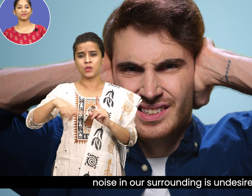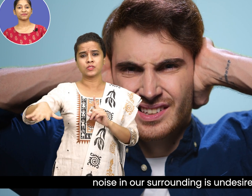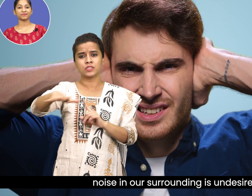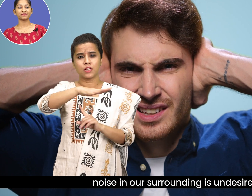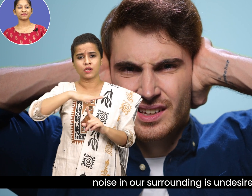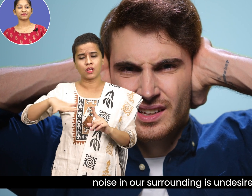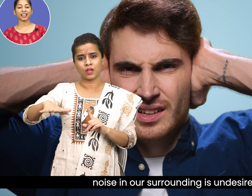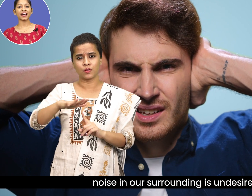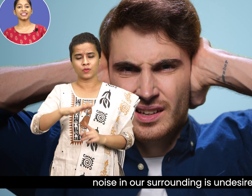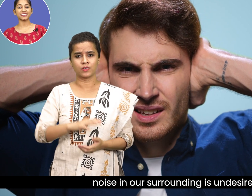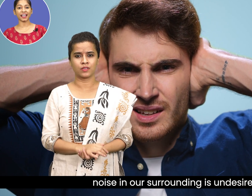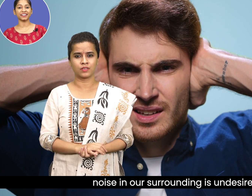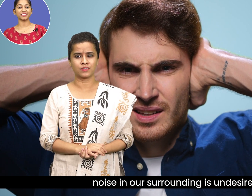is